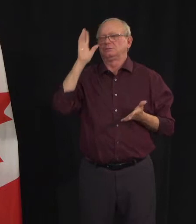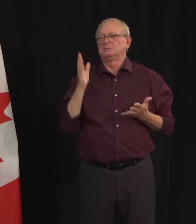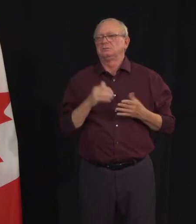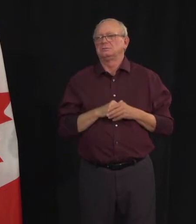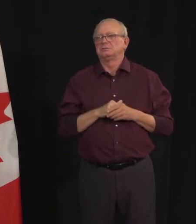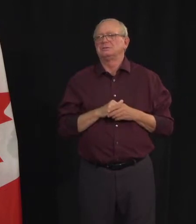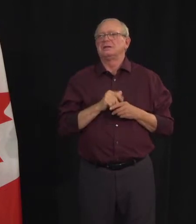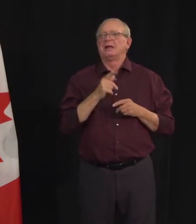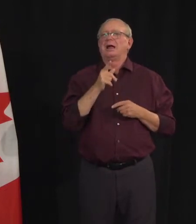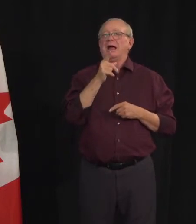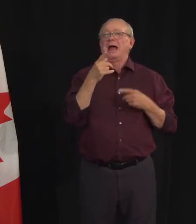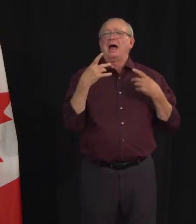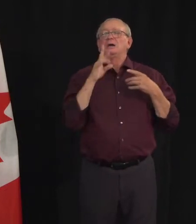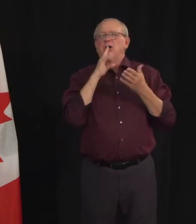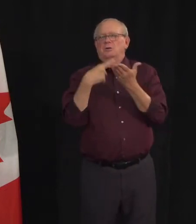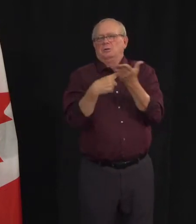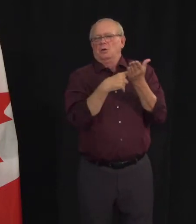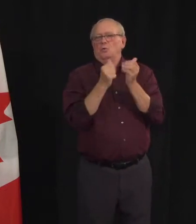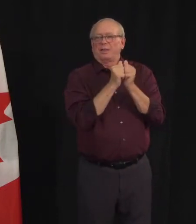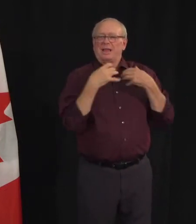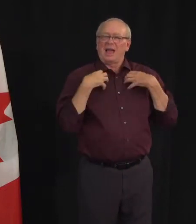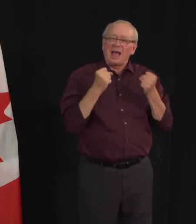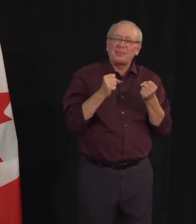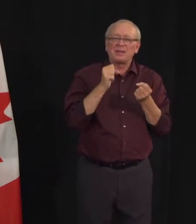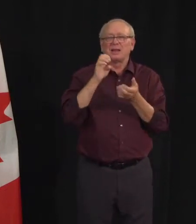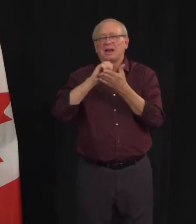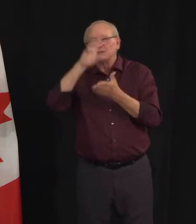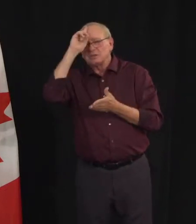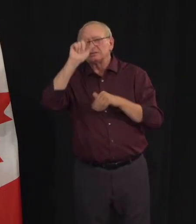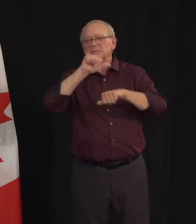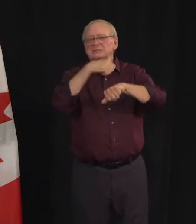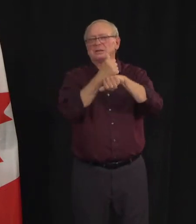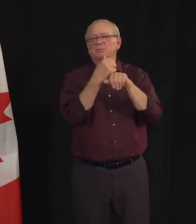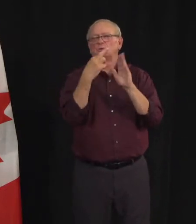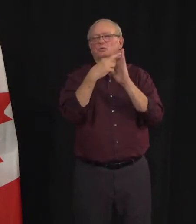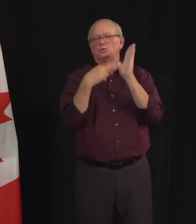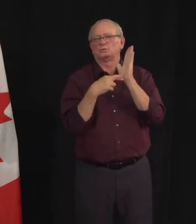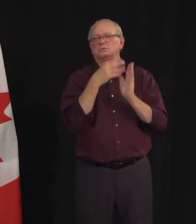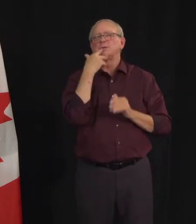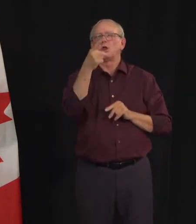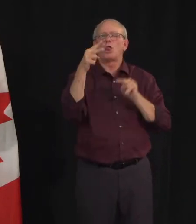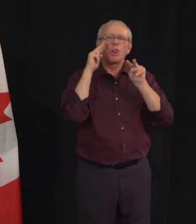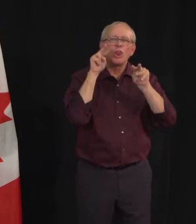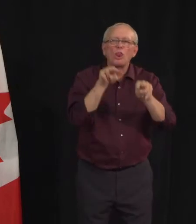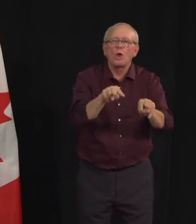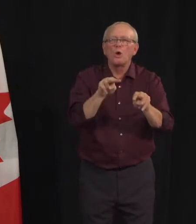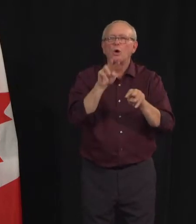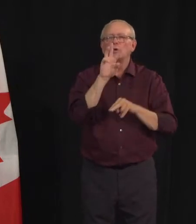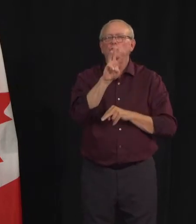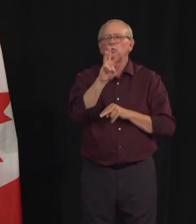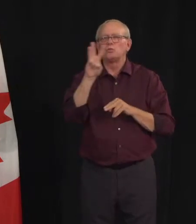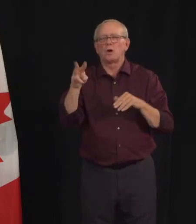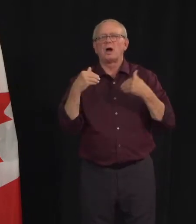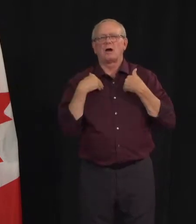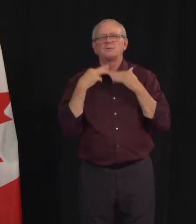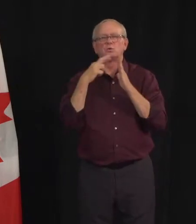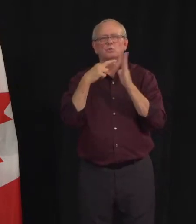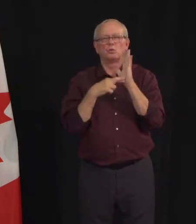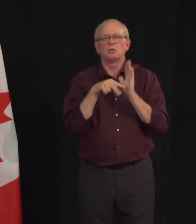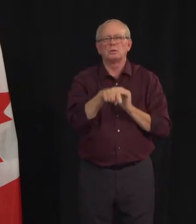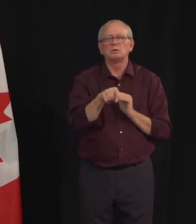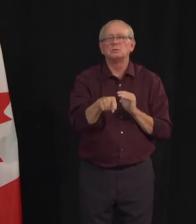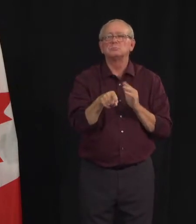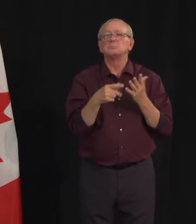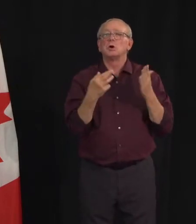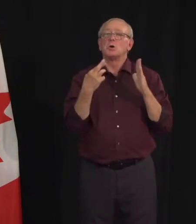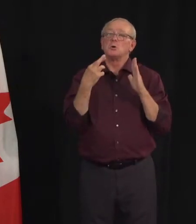and education, and there are some considerations in there for substitute teachers, but with respect to the actual policy about